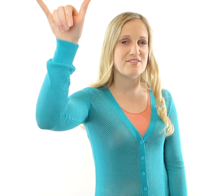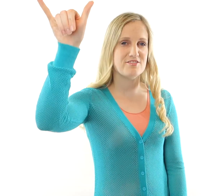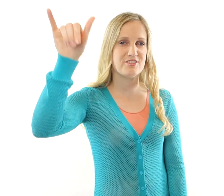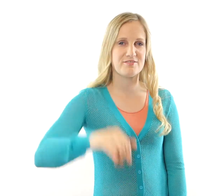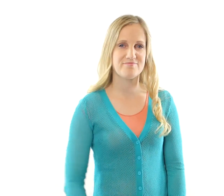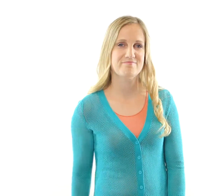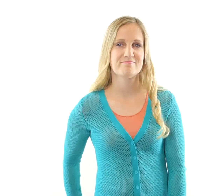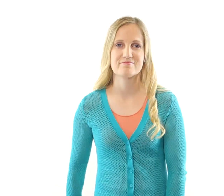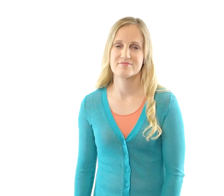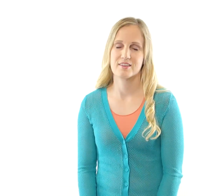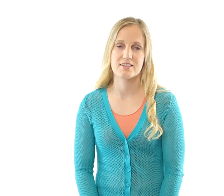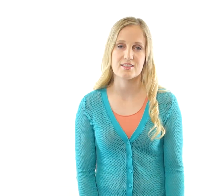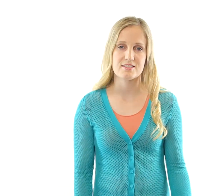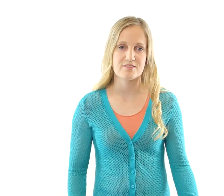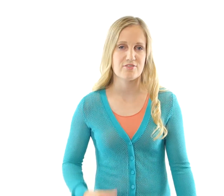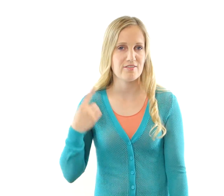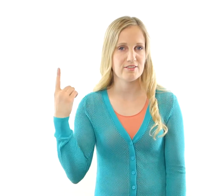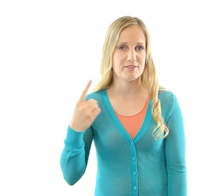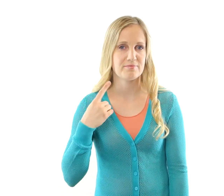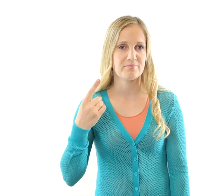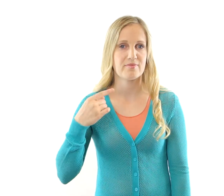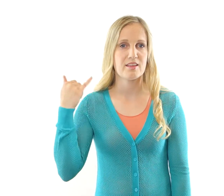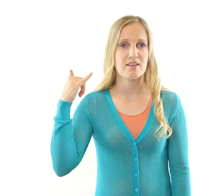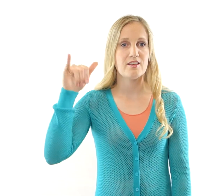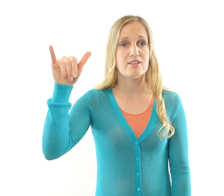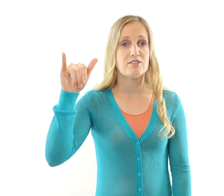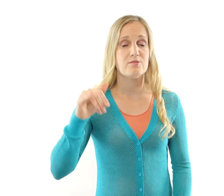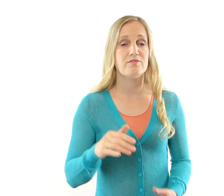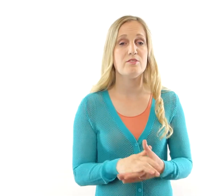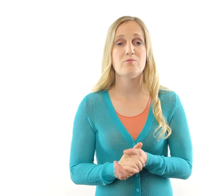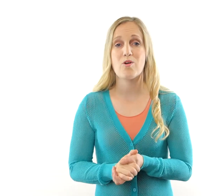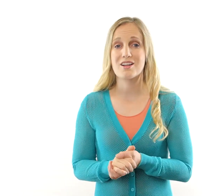future, and that's forever. So if you want